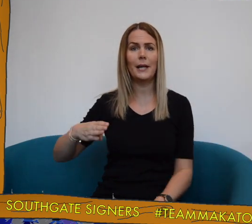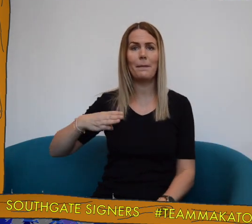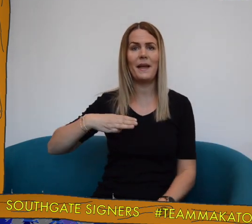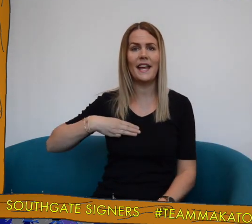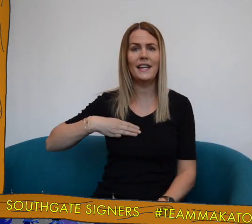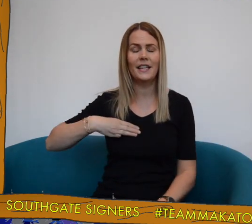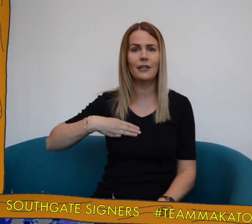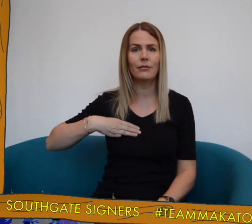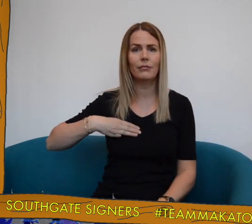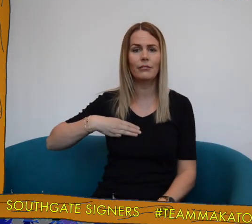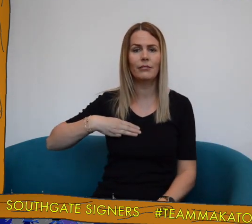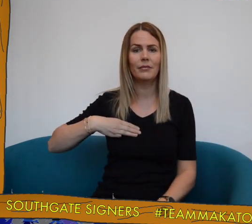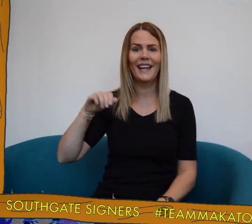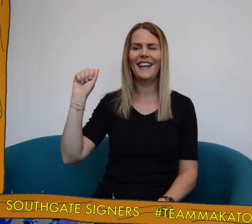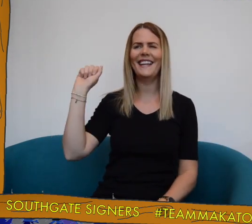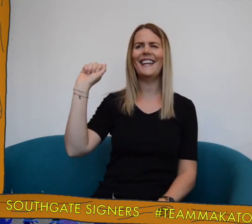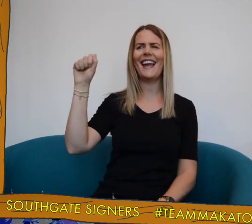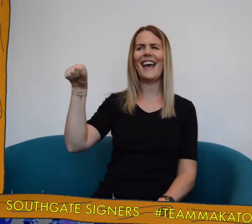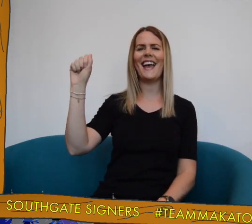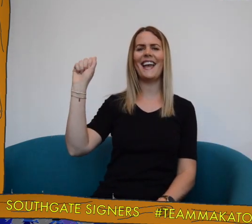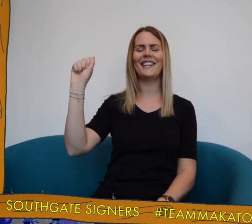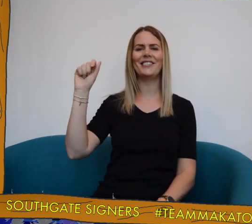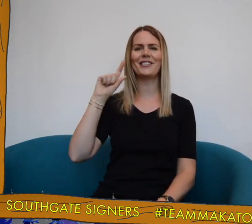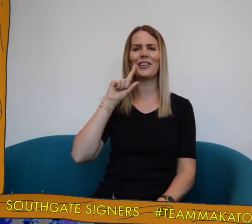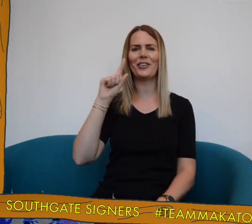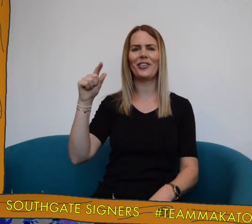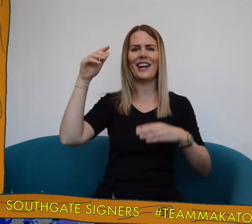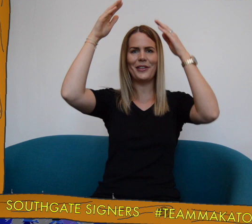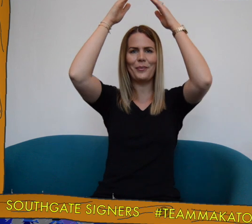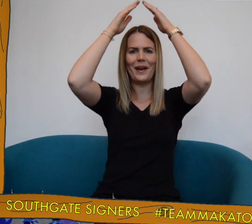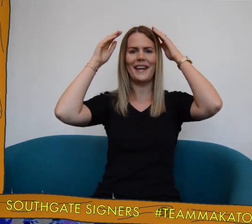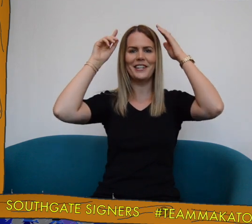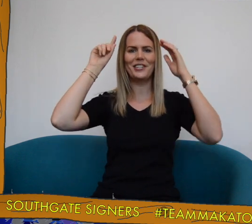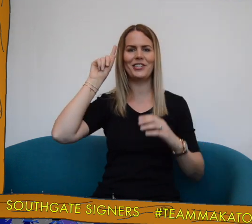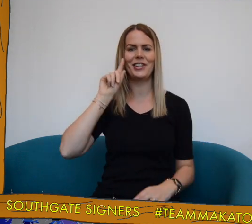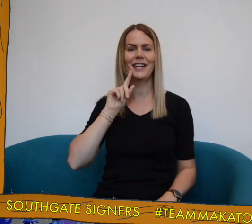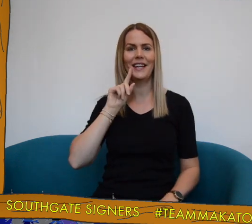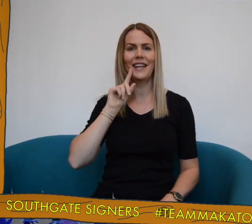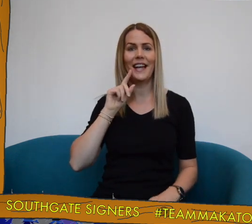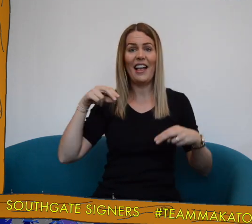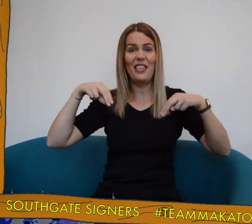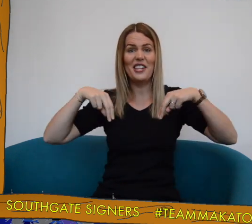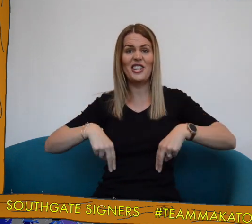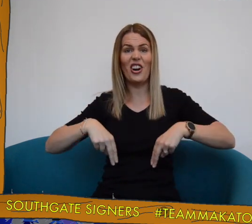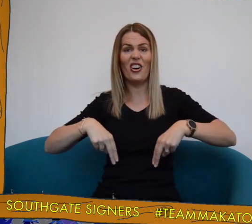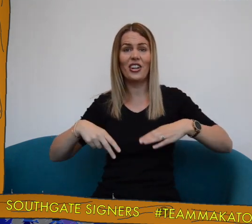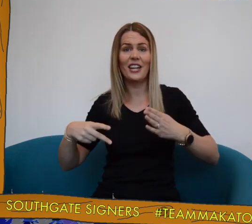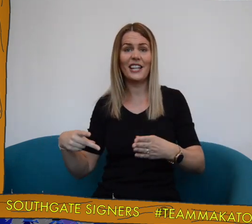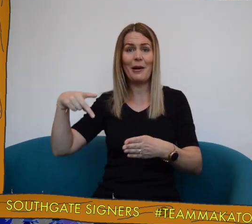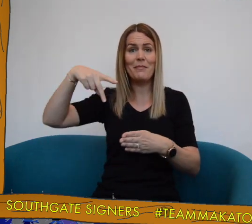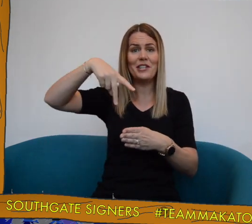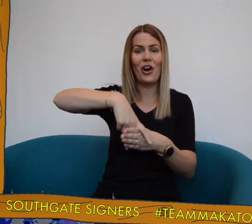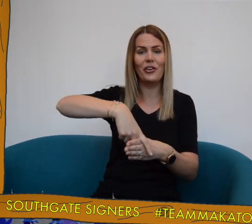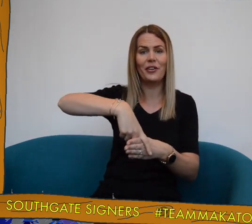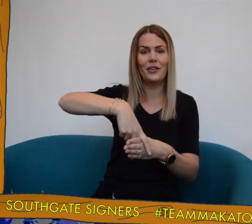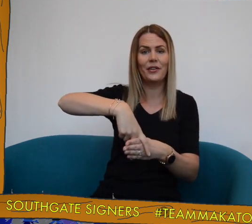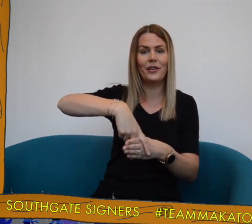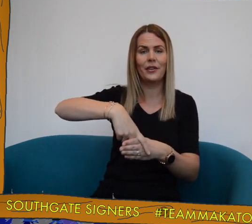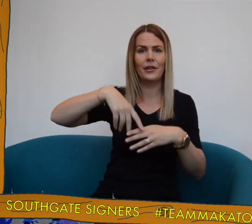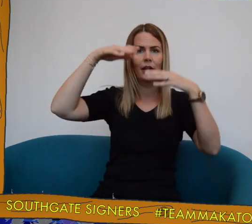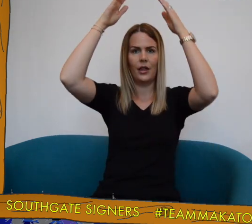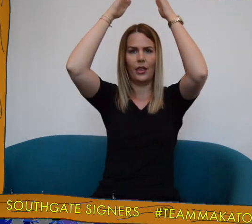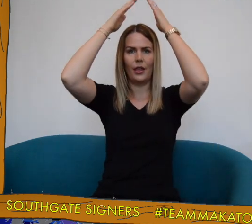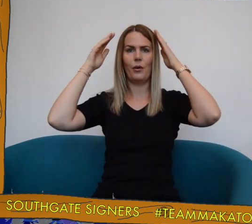dog like me? Yes! cried the witch and the dog clambered on.